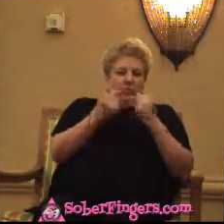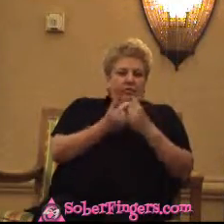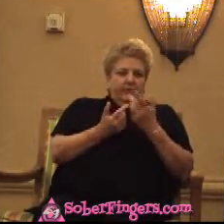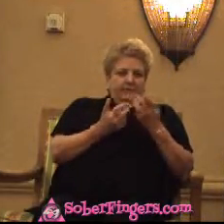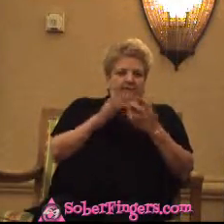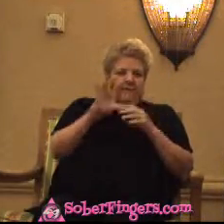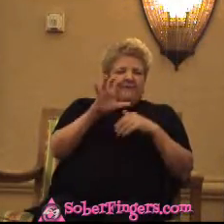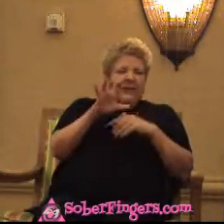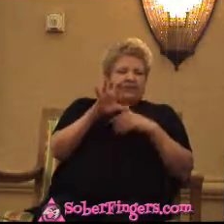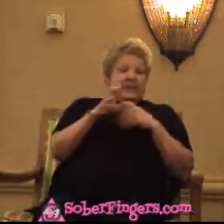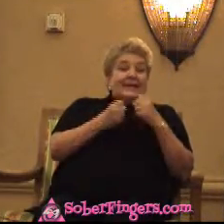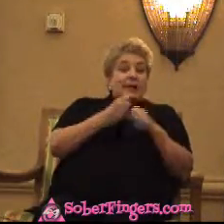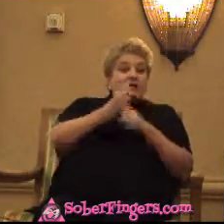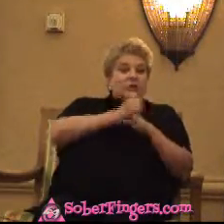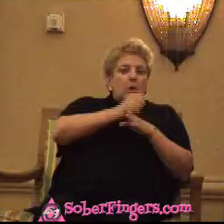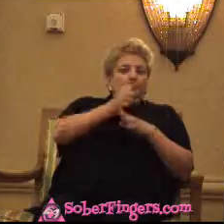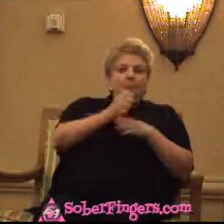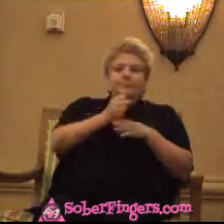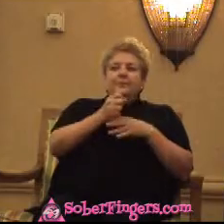And so now I get to make coffee after 30 years.